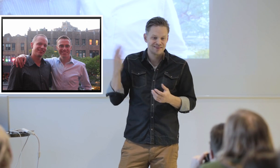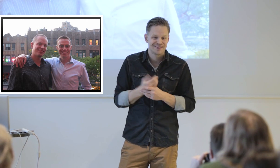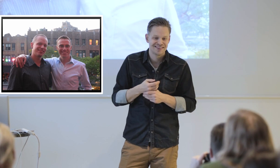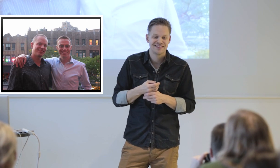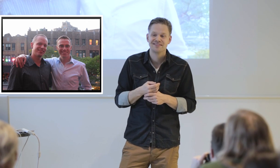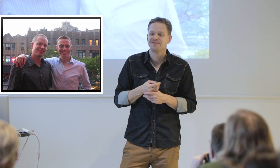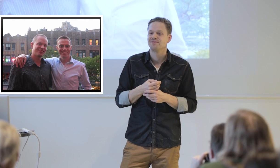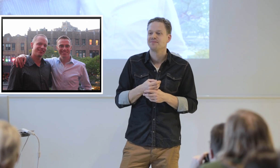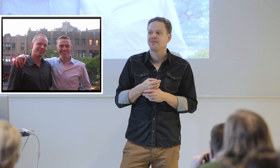I met Alexander Stubb.